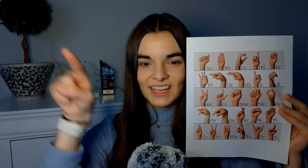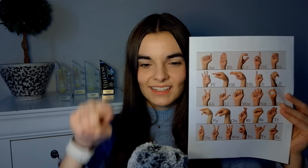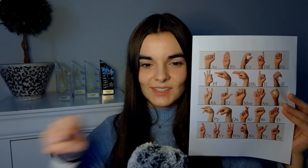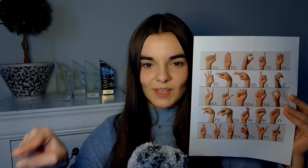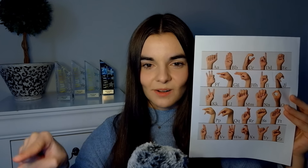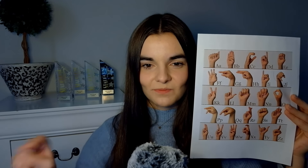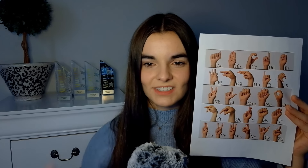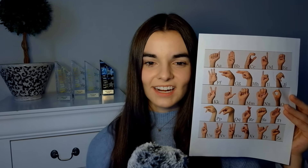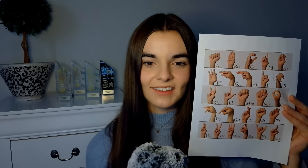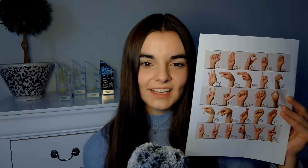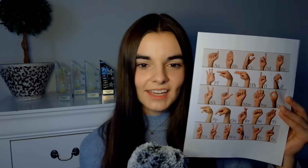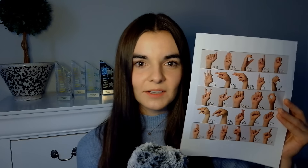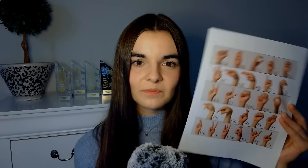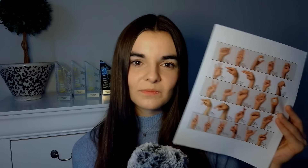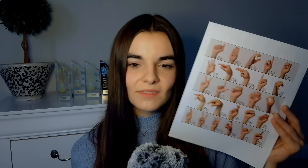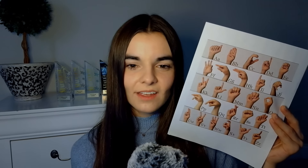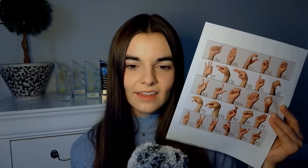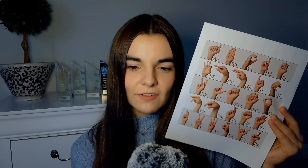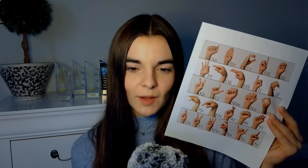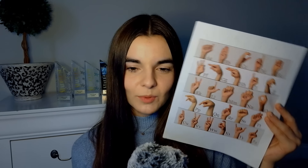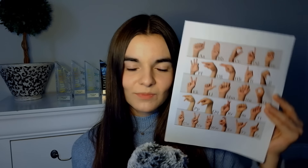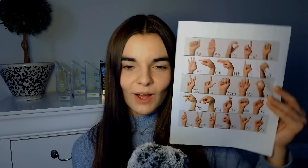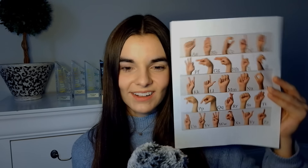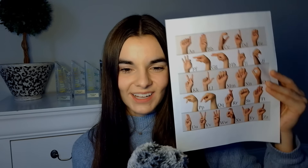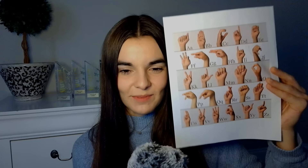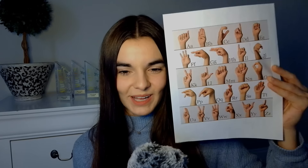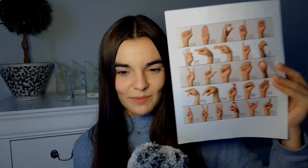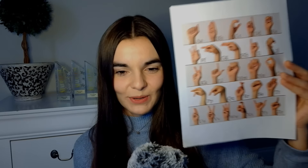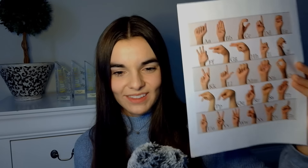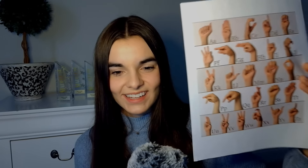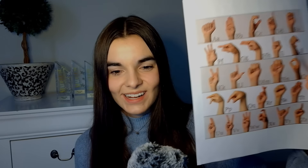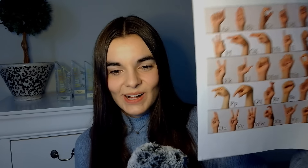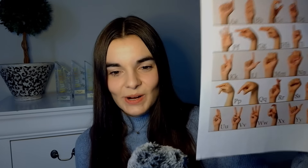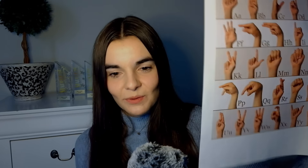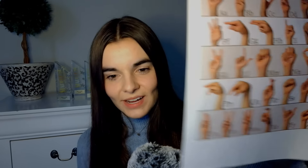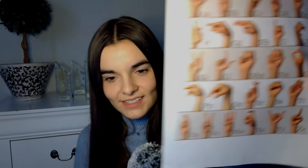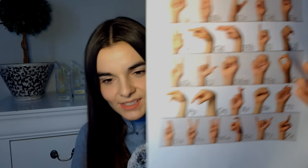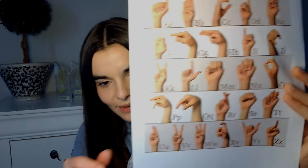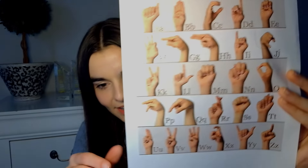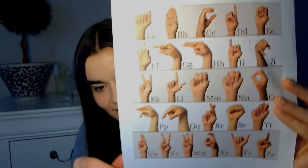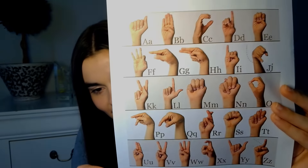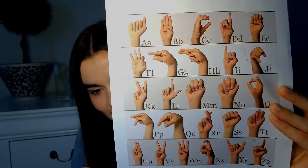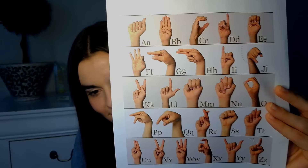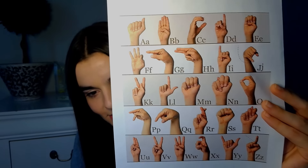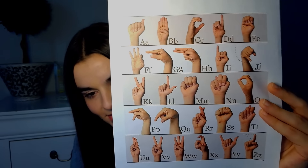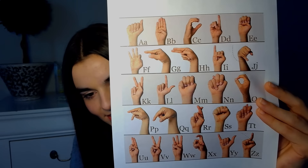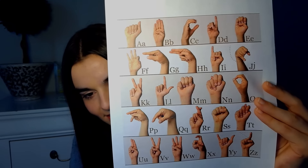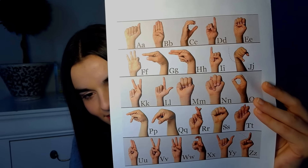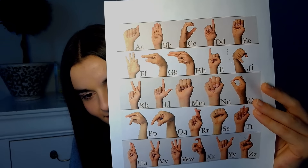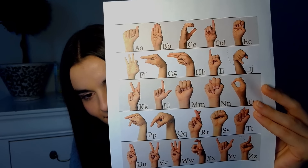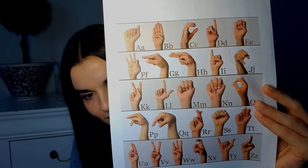So kind of like they gave up on coming up with ways to write the letters.